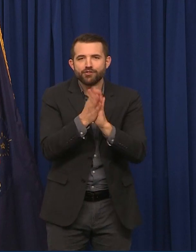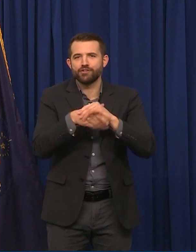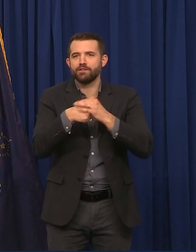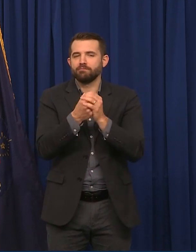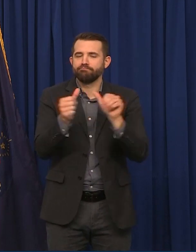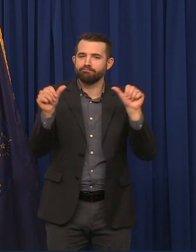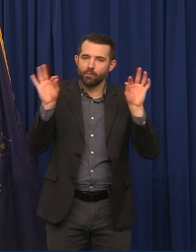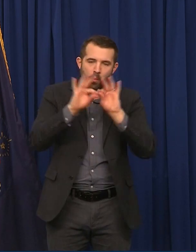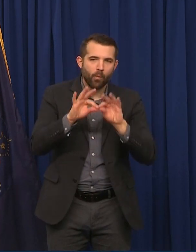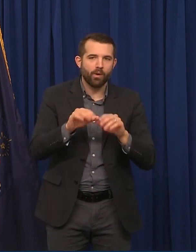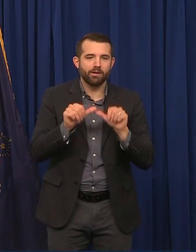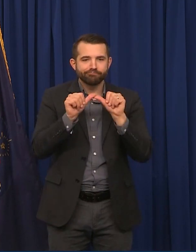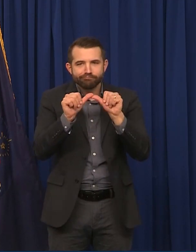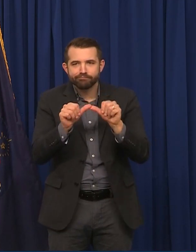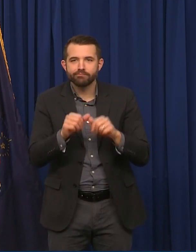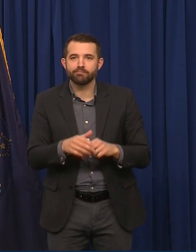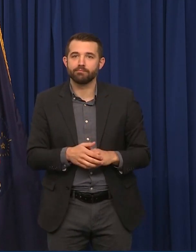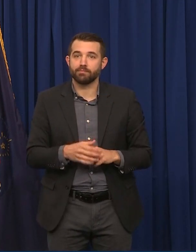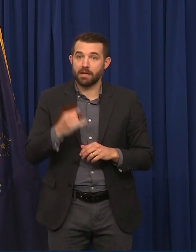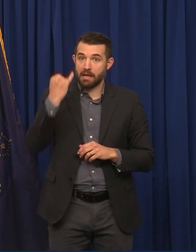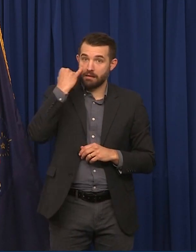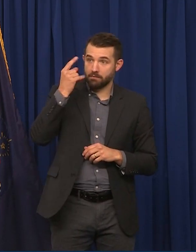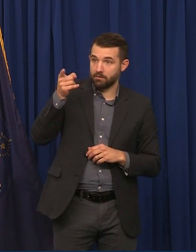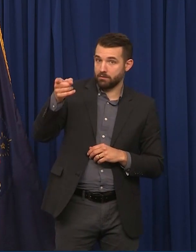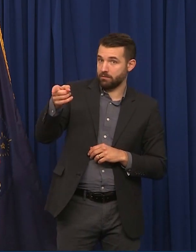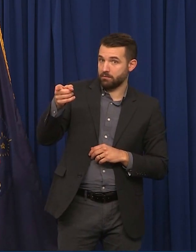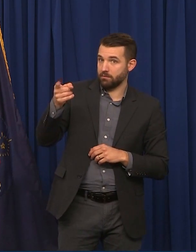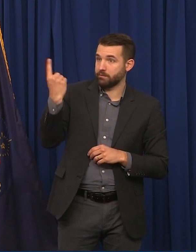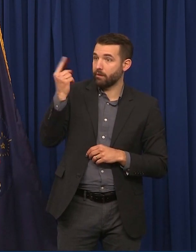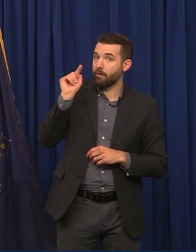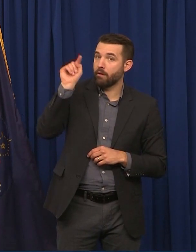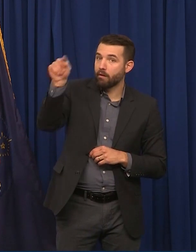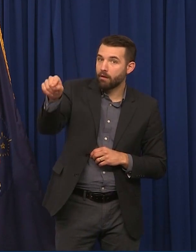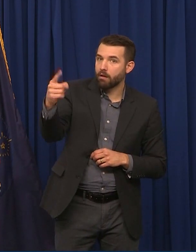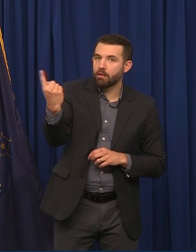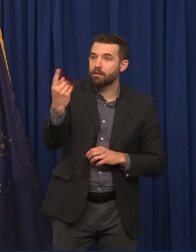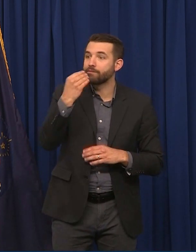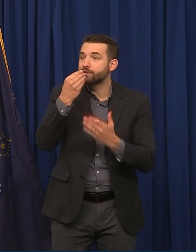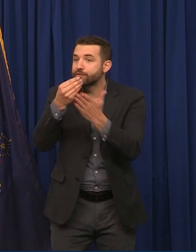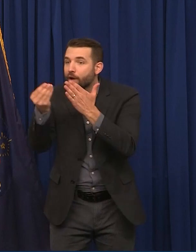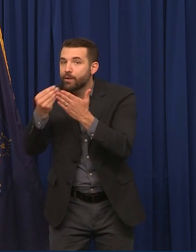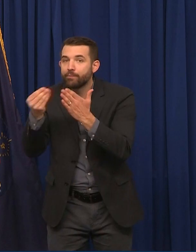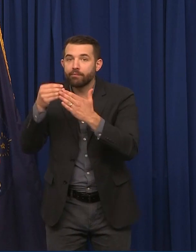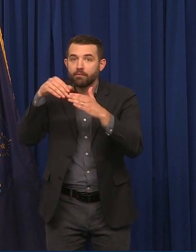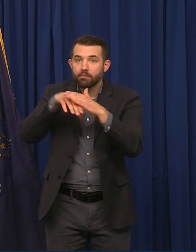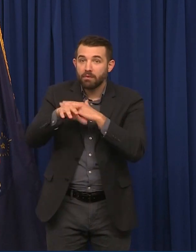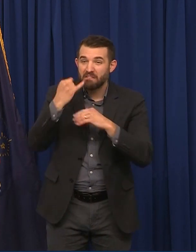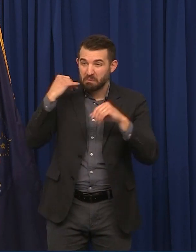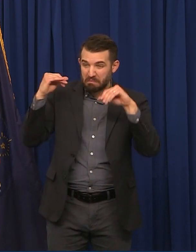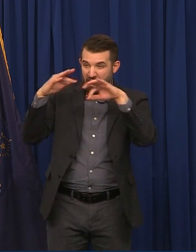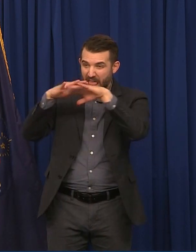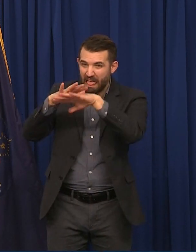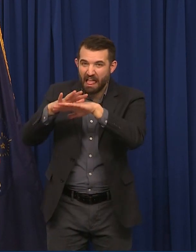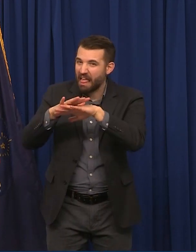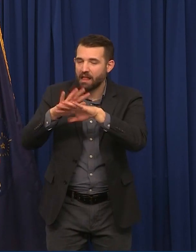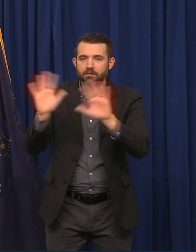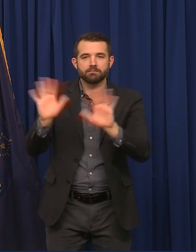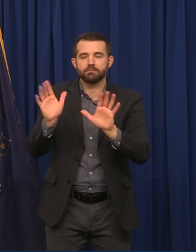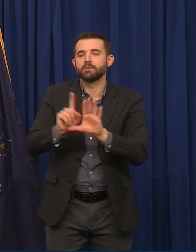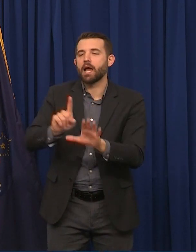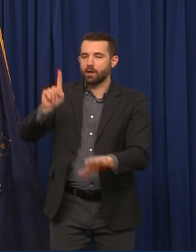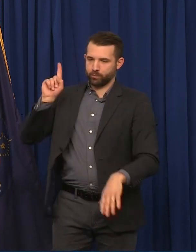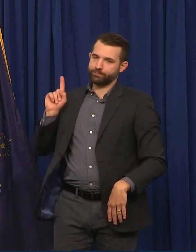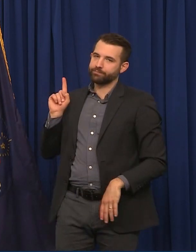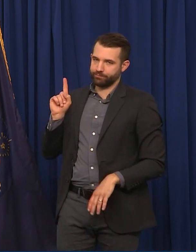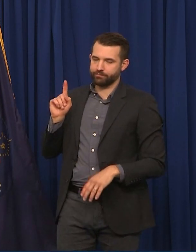by doing all the things that you would otherwise be doing this time of the year to stay healthy. These are